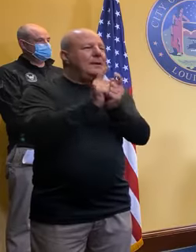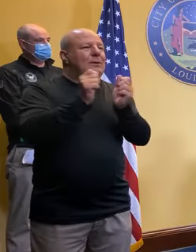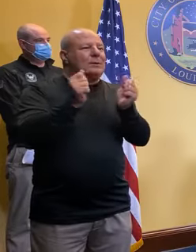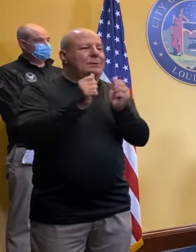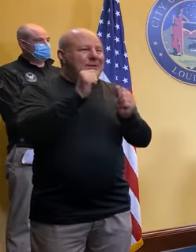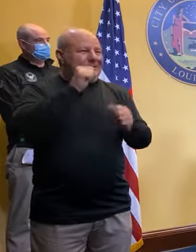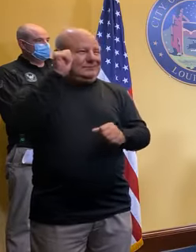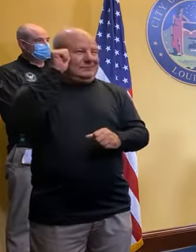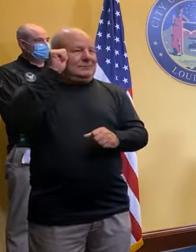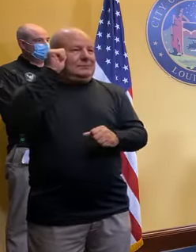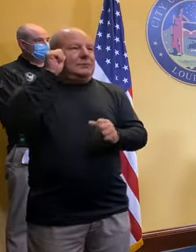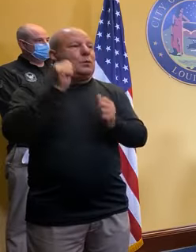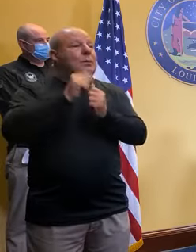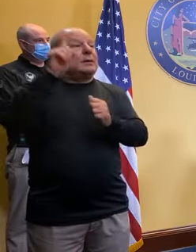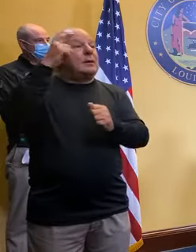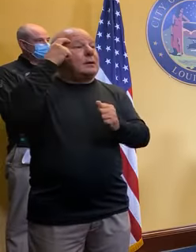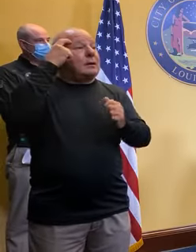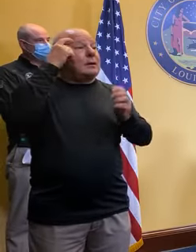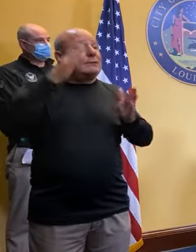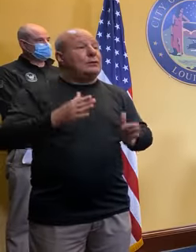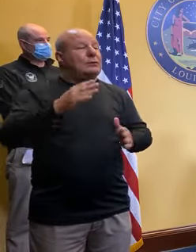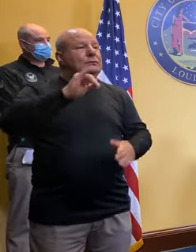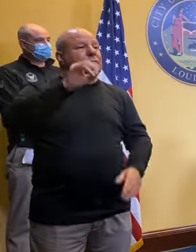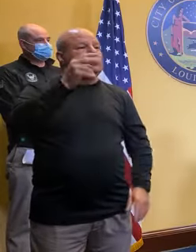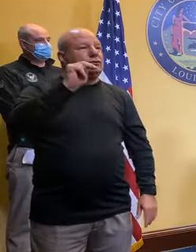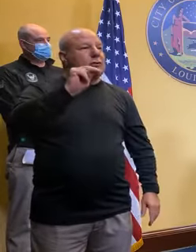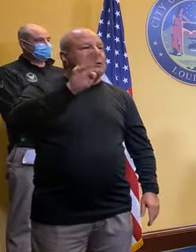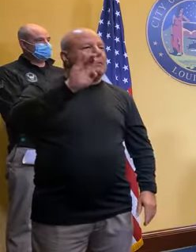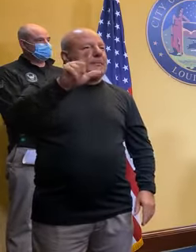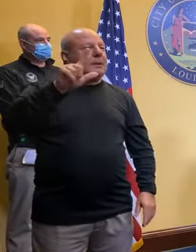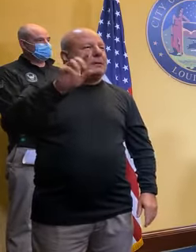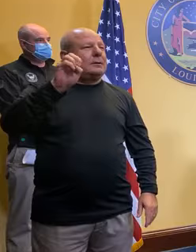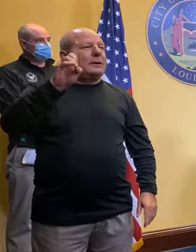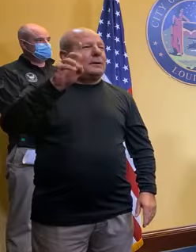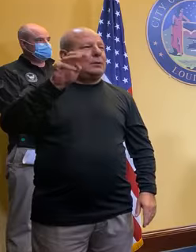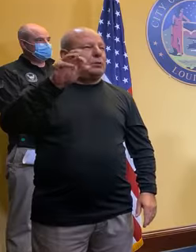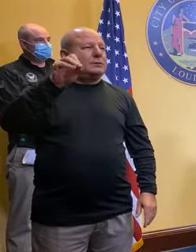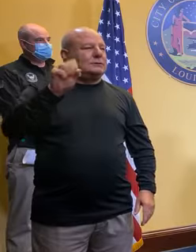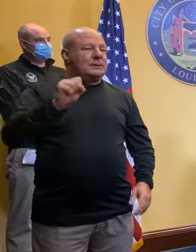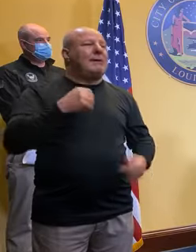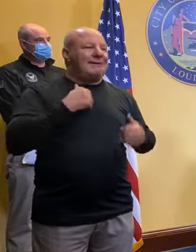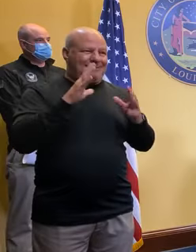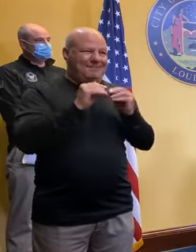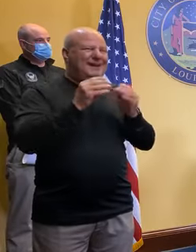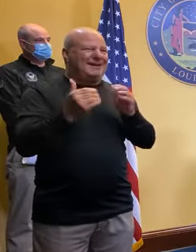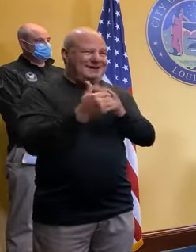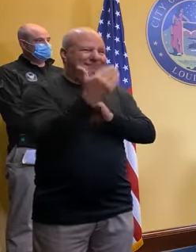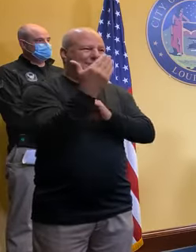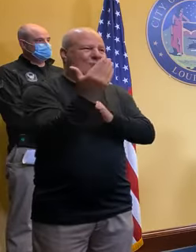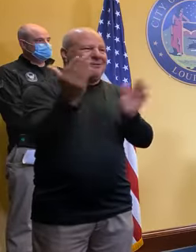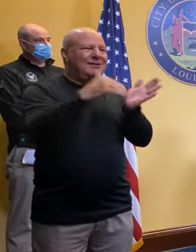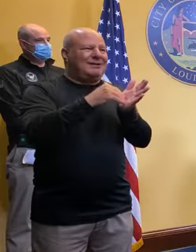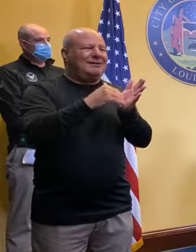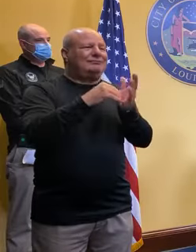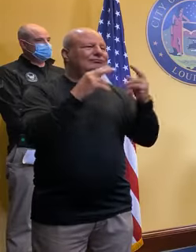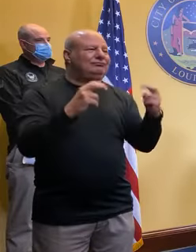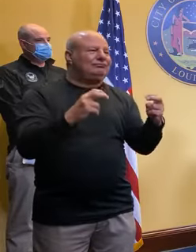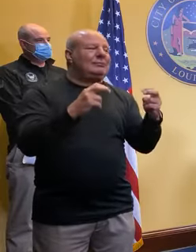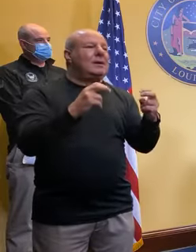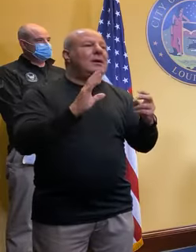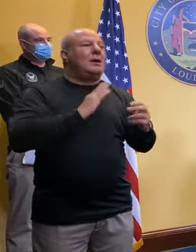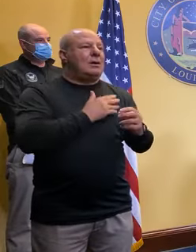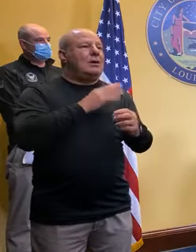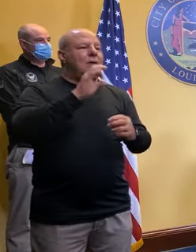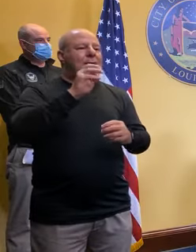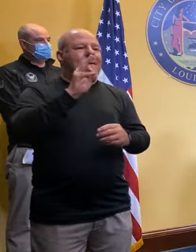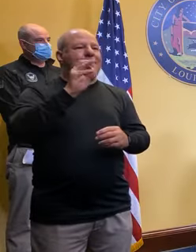with our Governor, John Bell Edwards, had a meeting actually this morning, again with the Governor and our